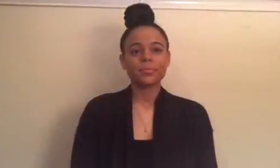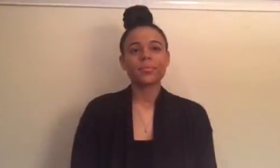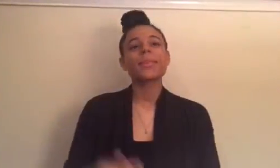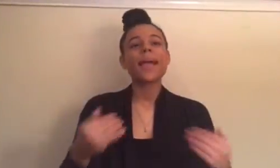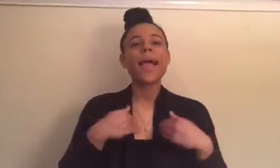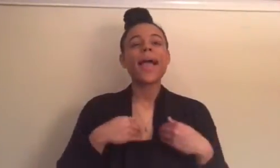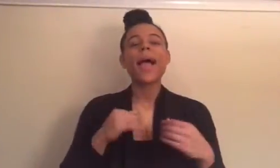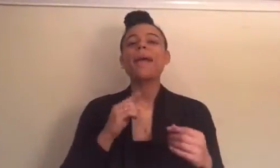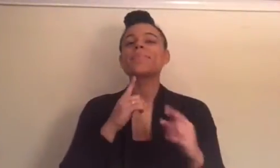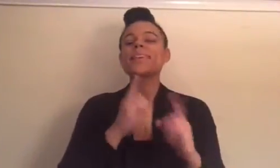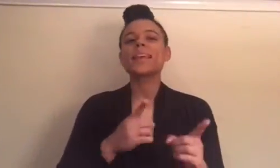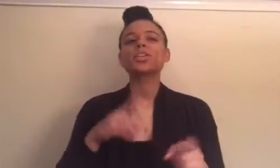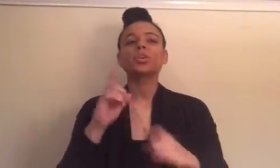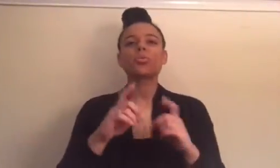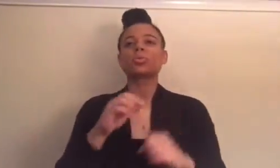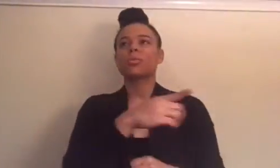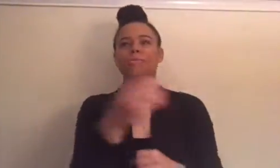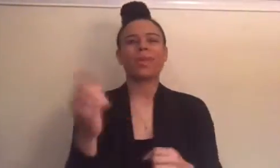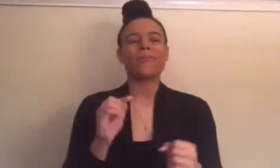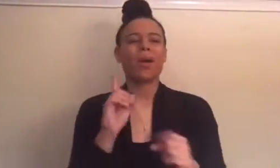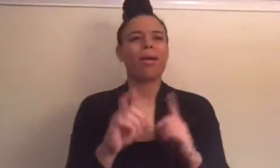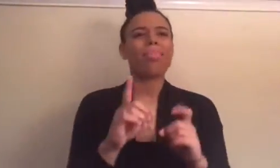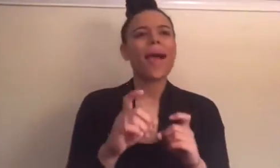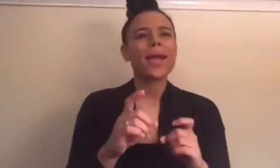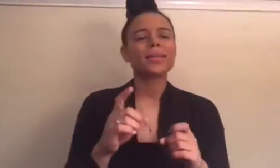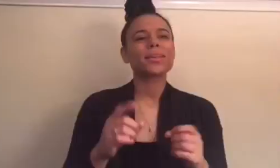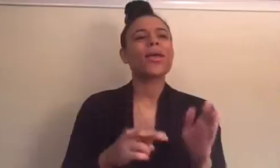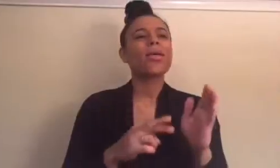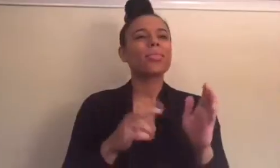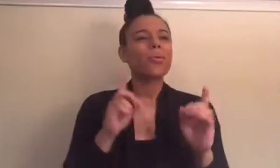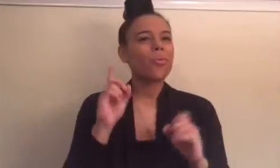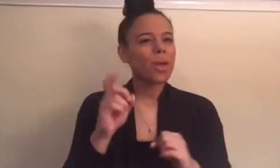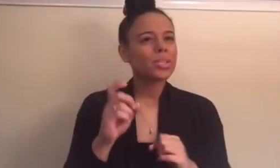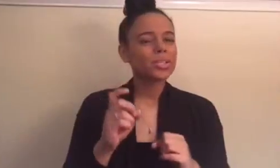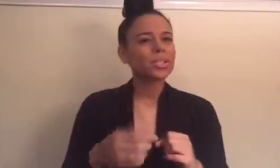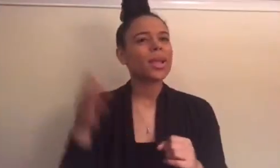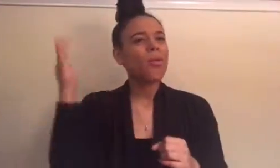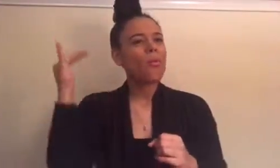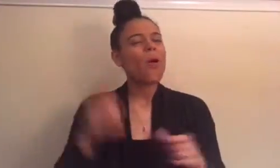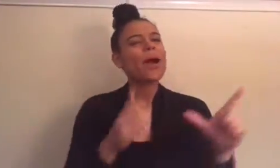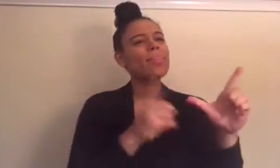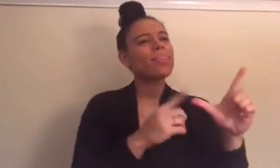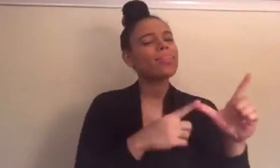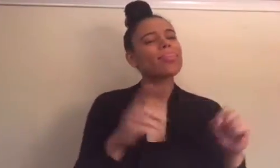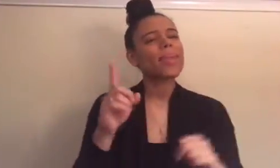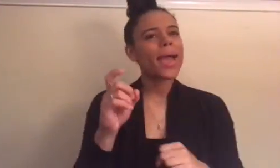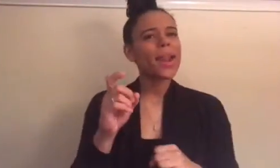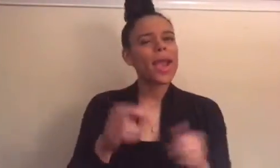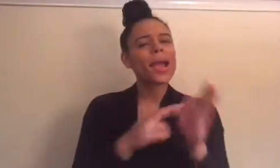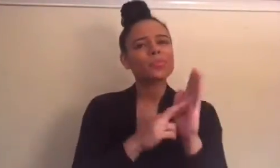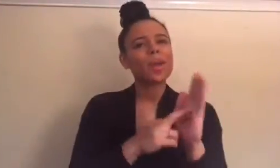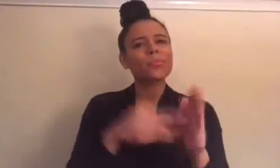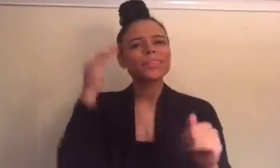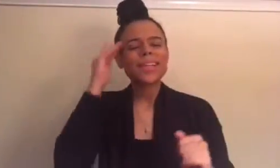the answer to a question that we've all asked. The question is, why is it that the letter X represents the